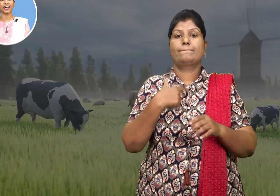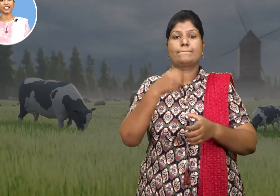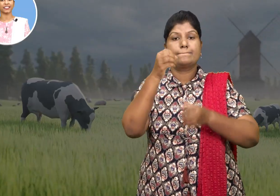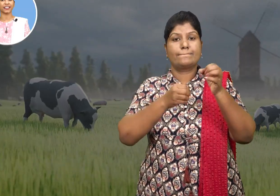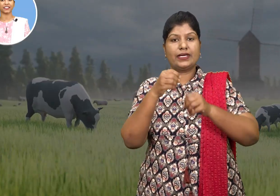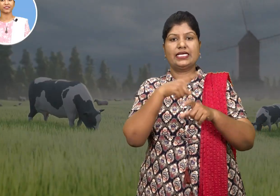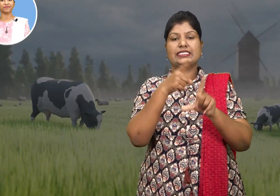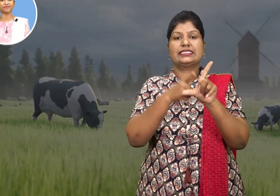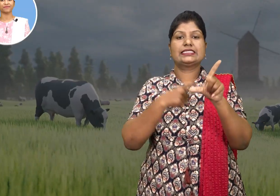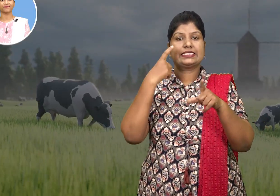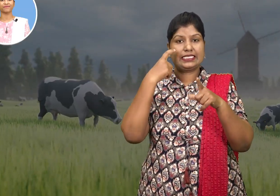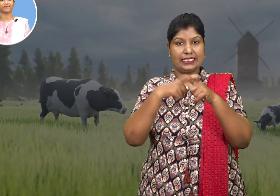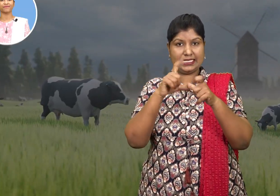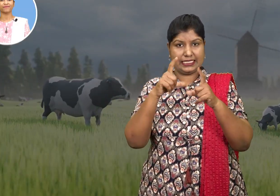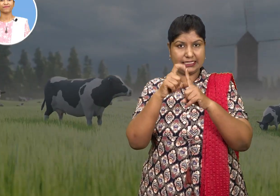is collected.